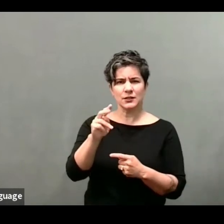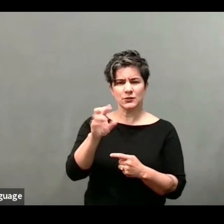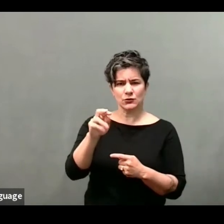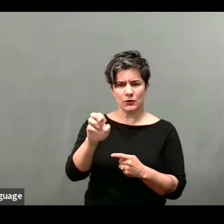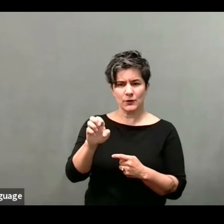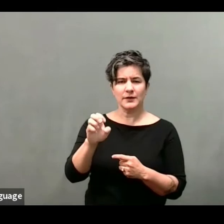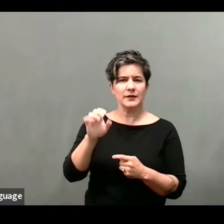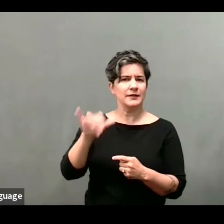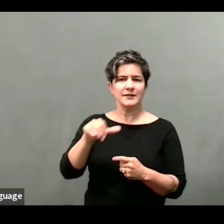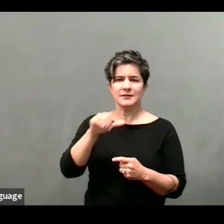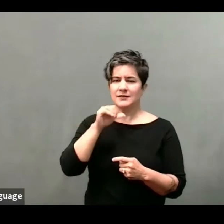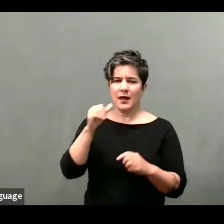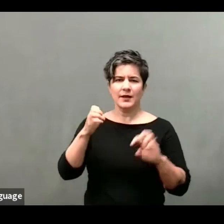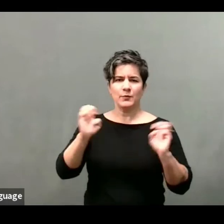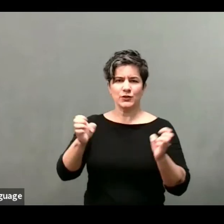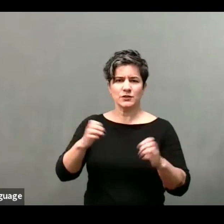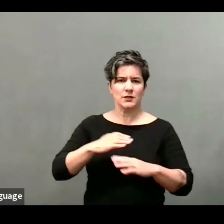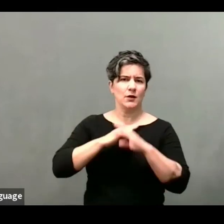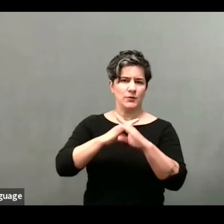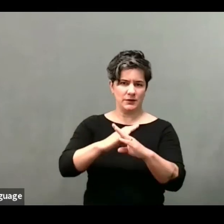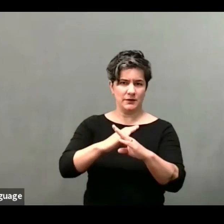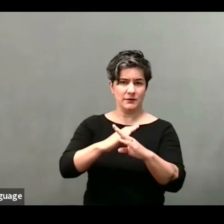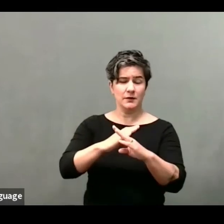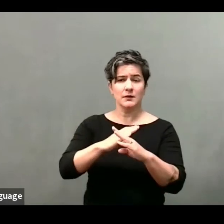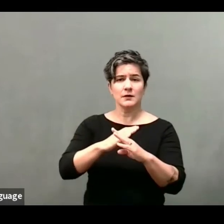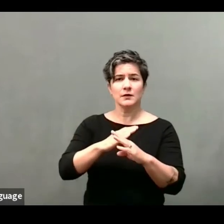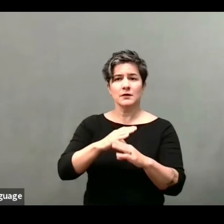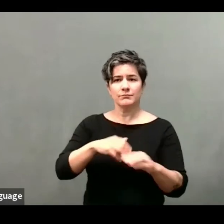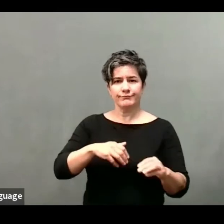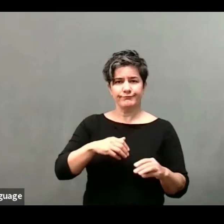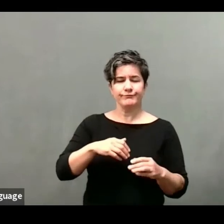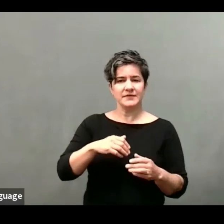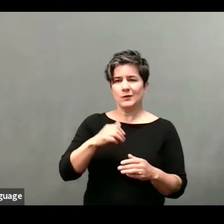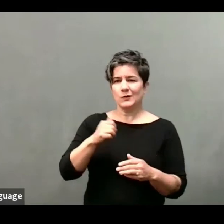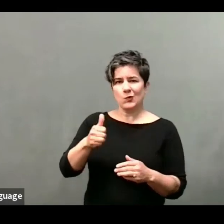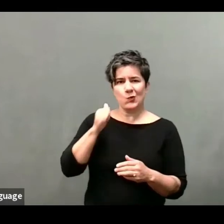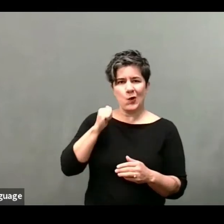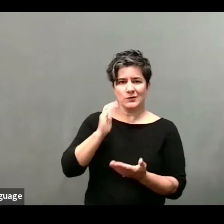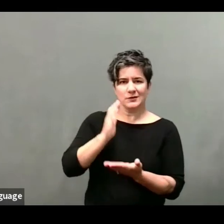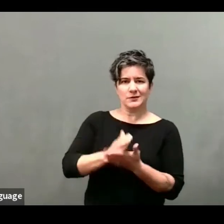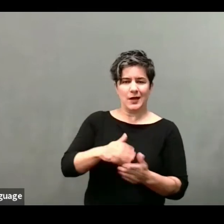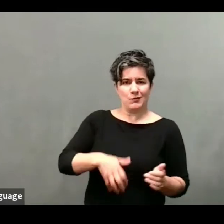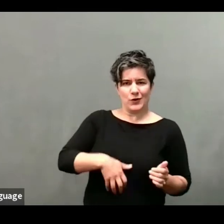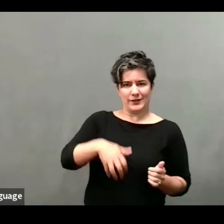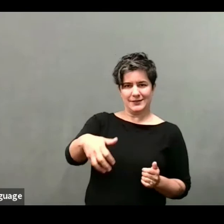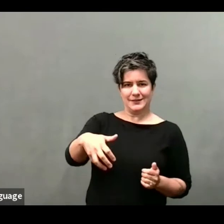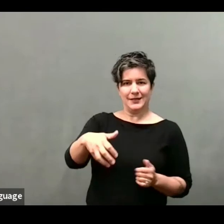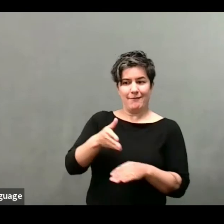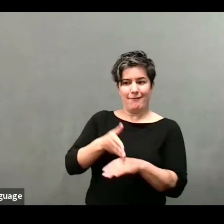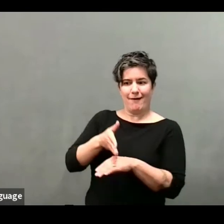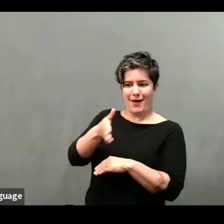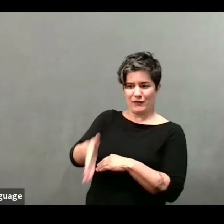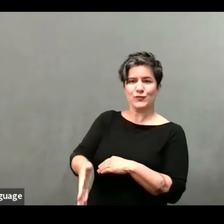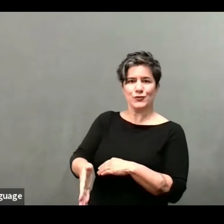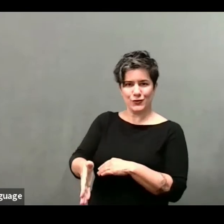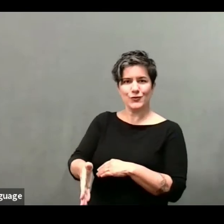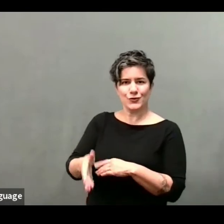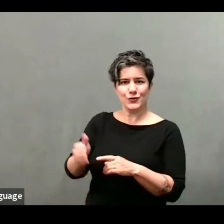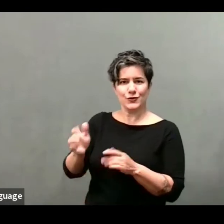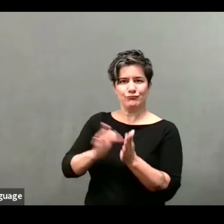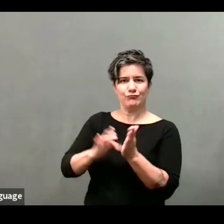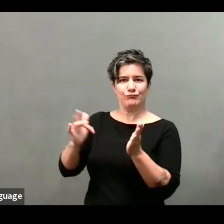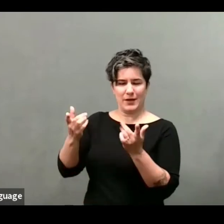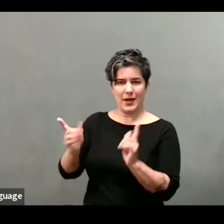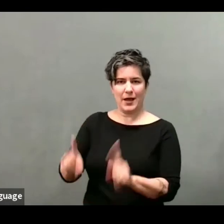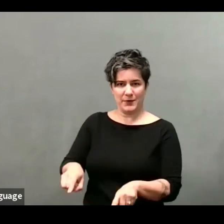as an emergency contraceptive and will not reliably keep the patient from getting pregnant after an